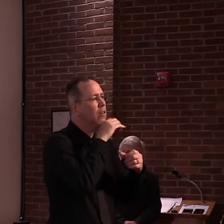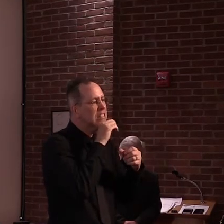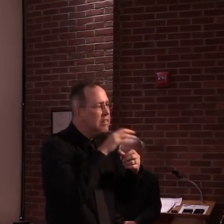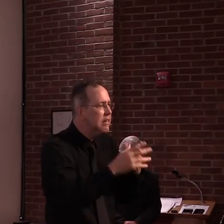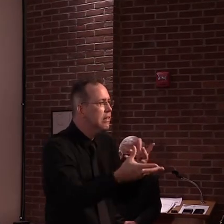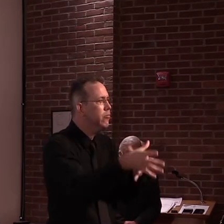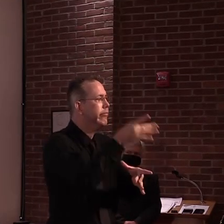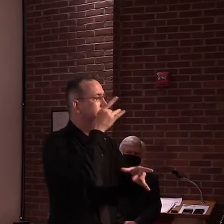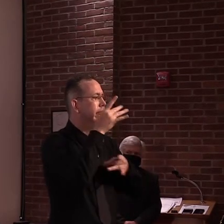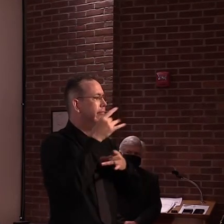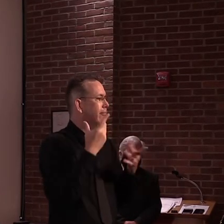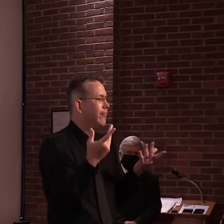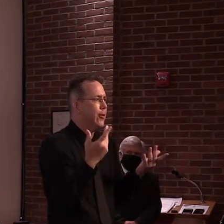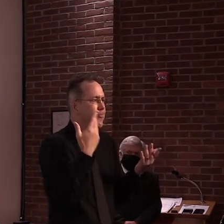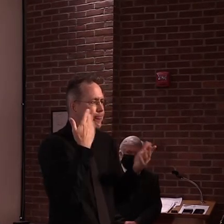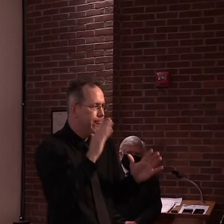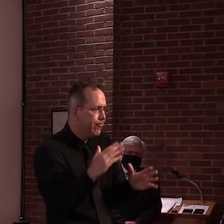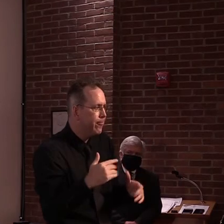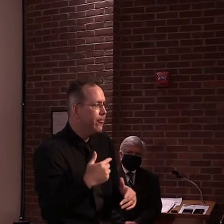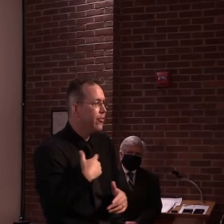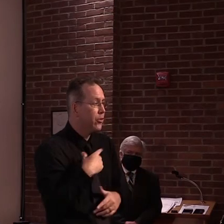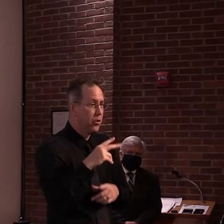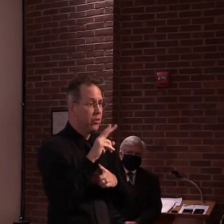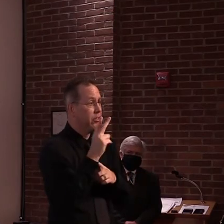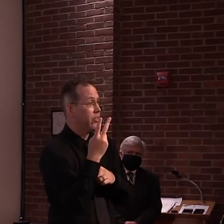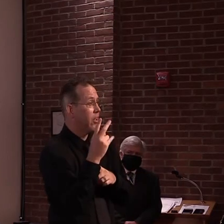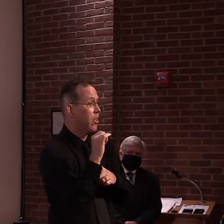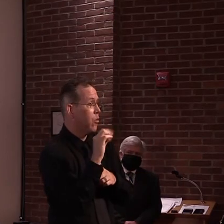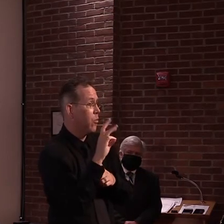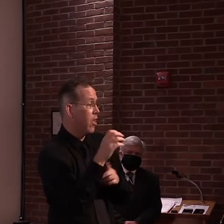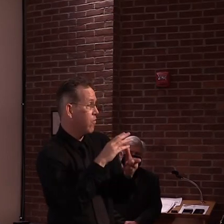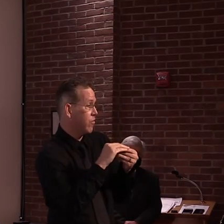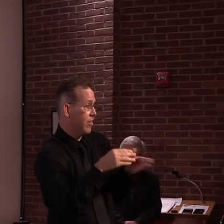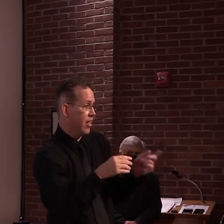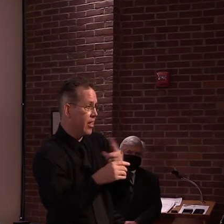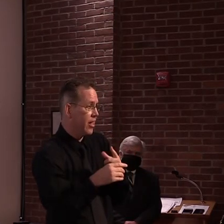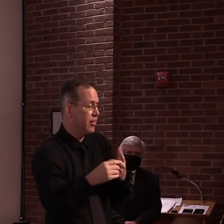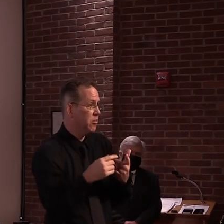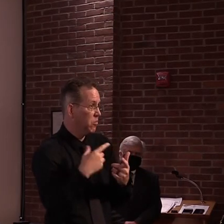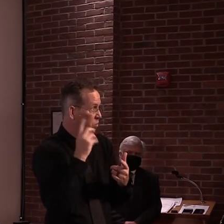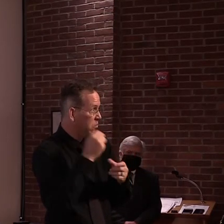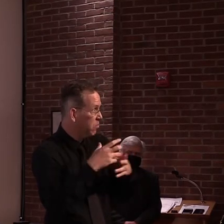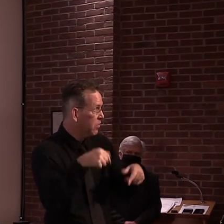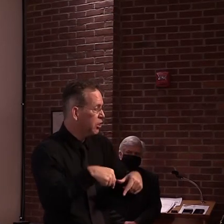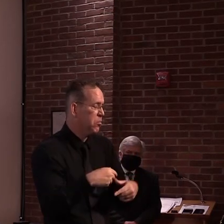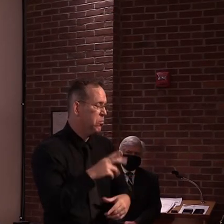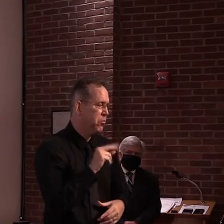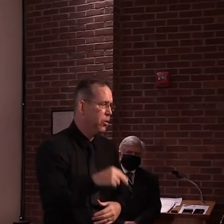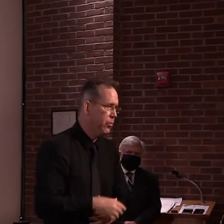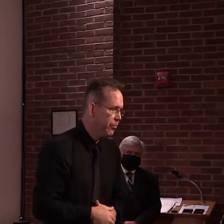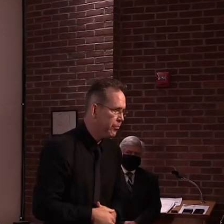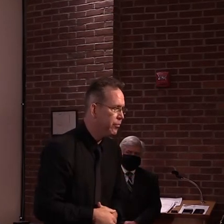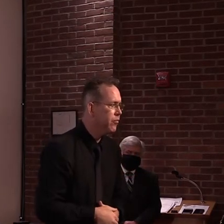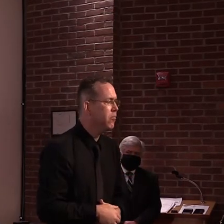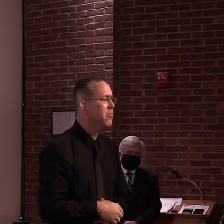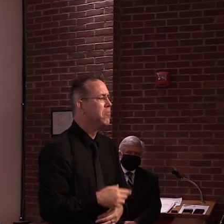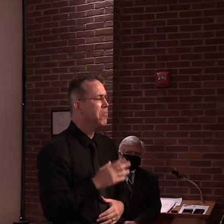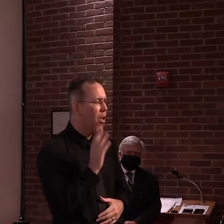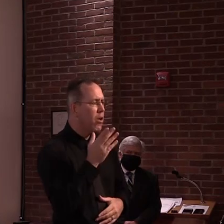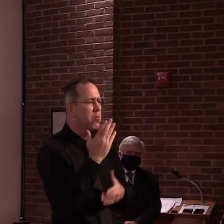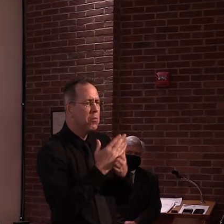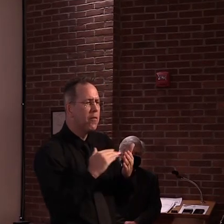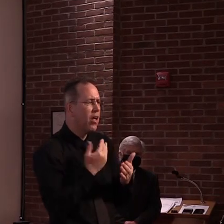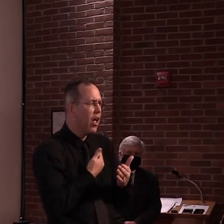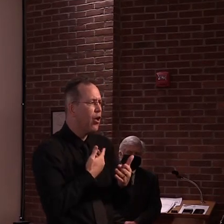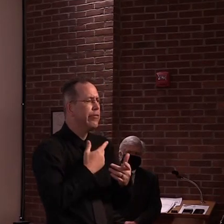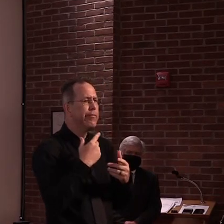this Vermont's resurgence of COVID-19. This is just part of our experience with it from the